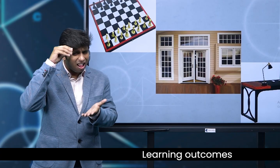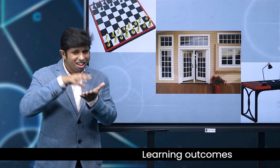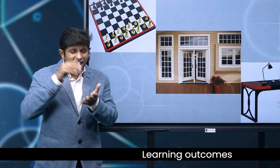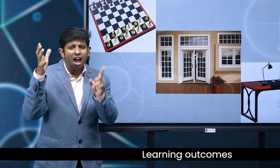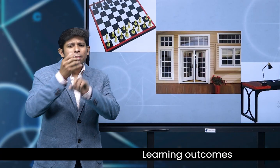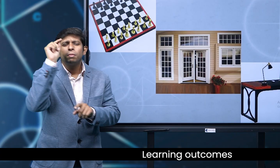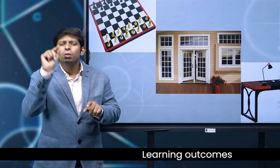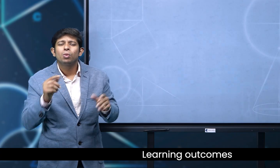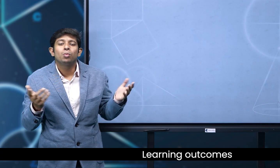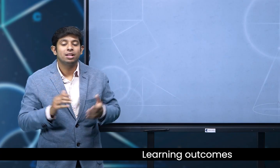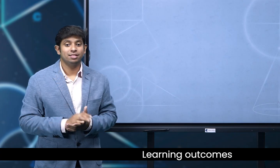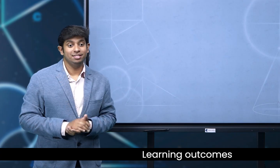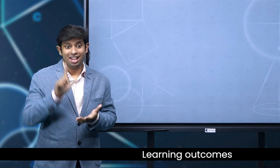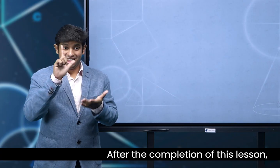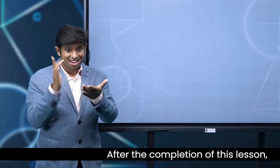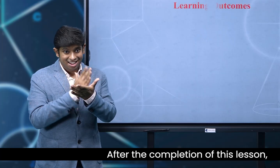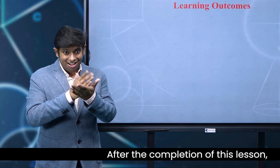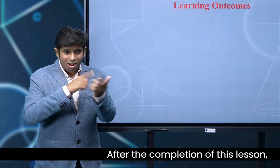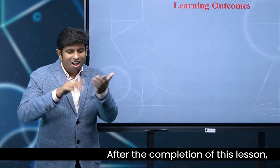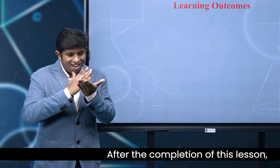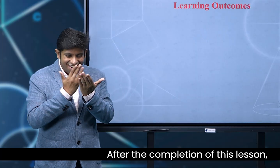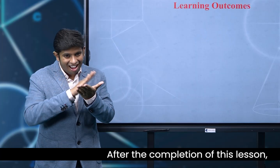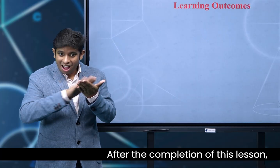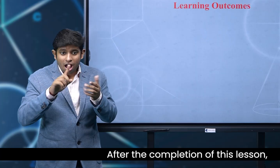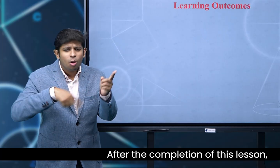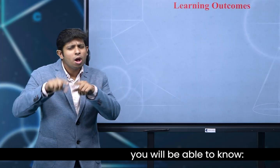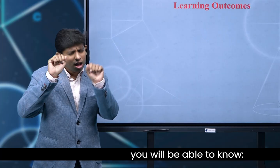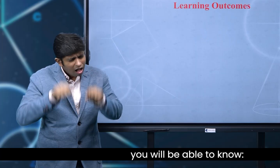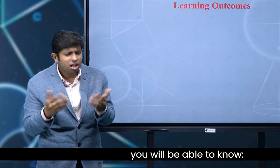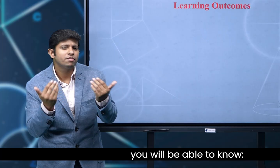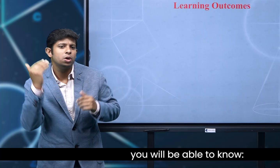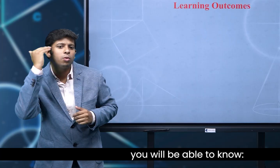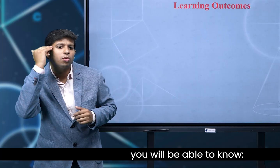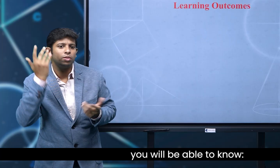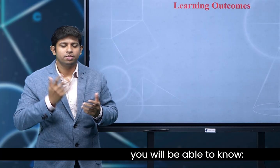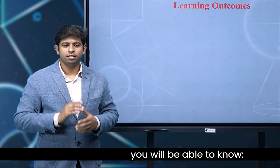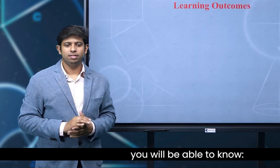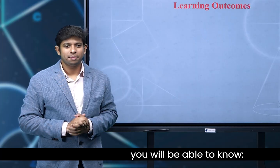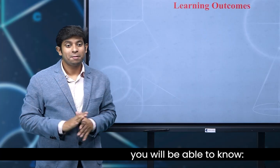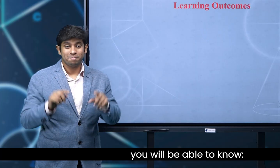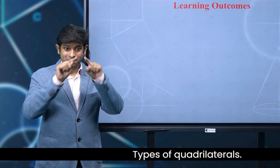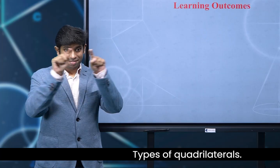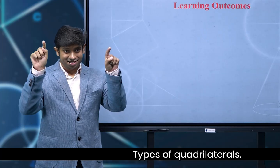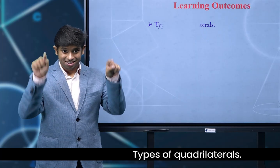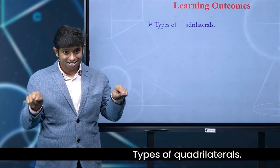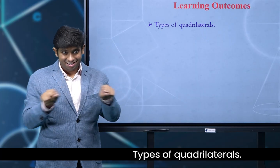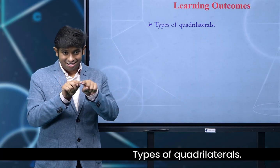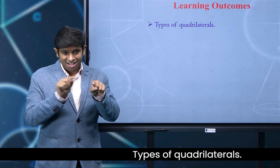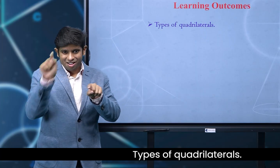Learning outcomes. After the completion of this lesson, you will be able to know types of